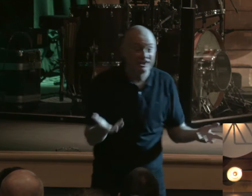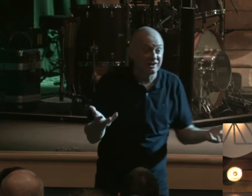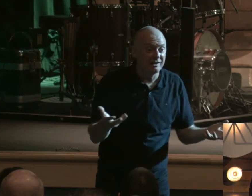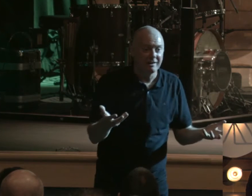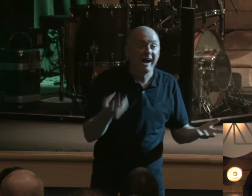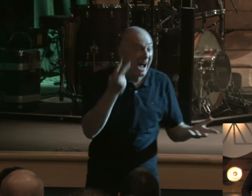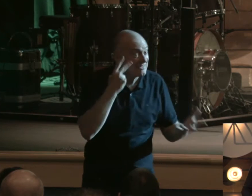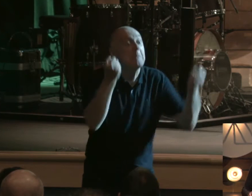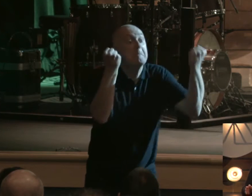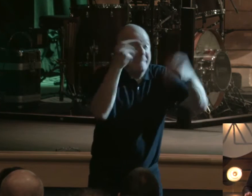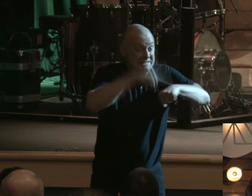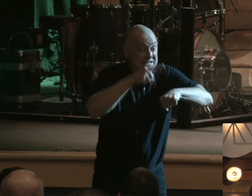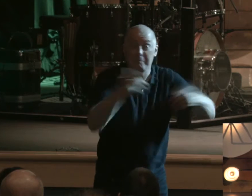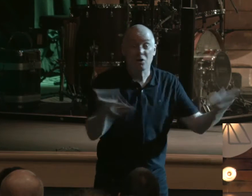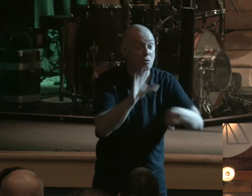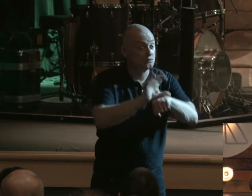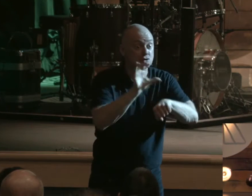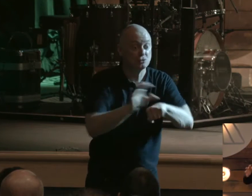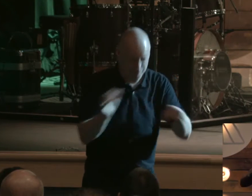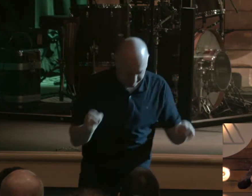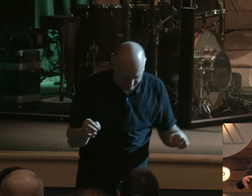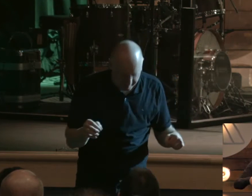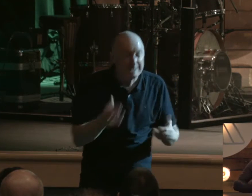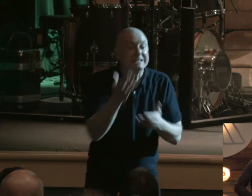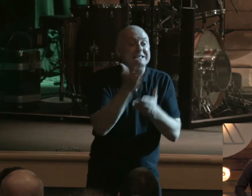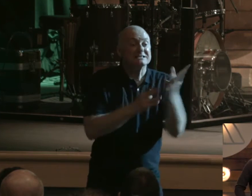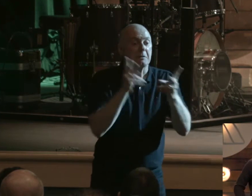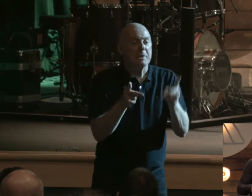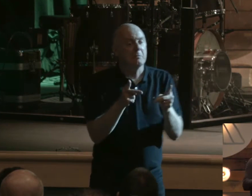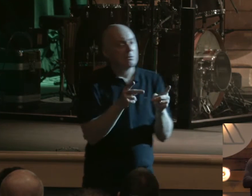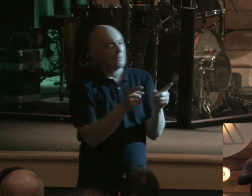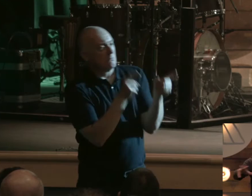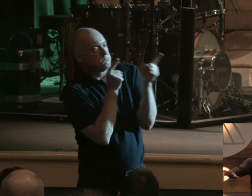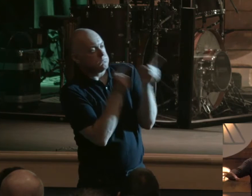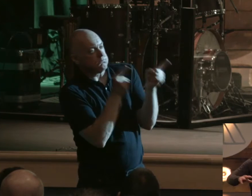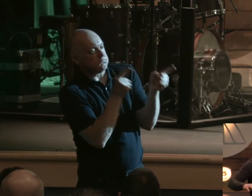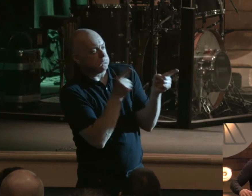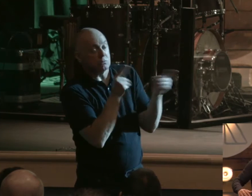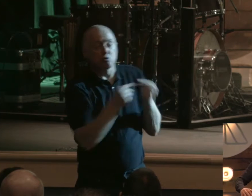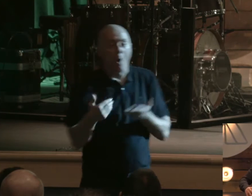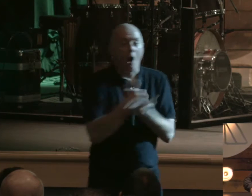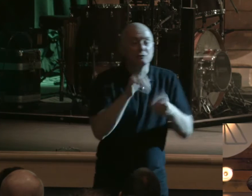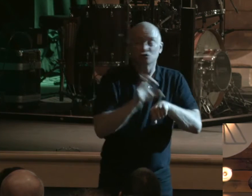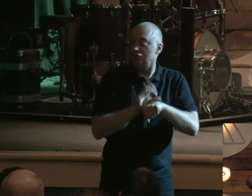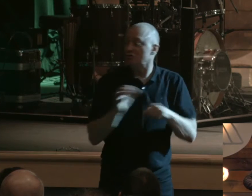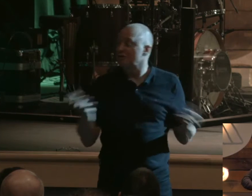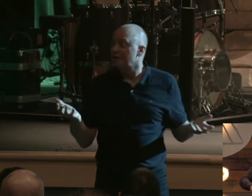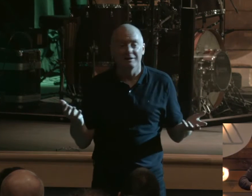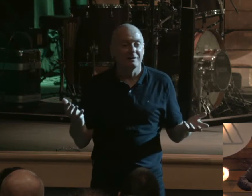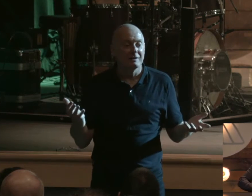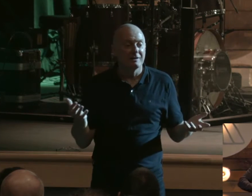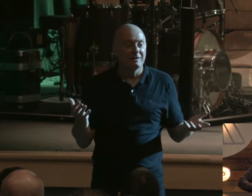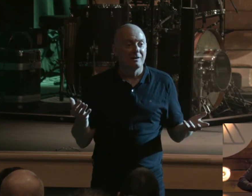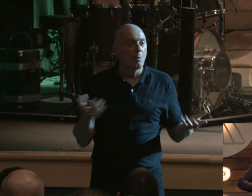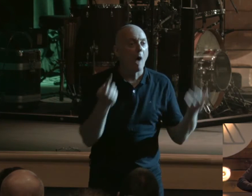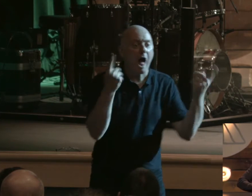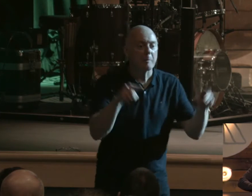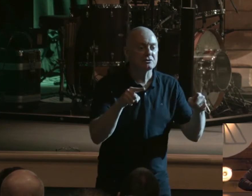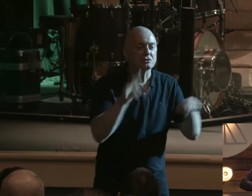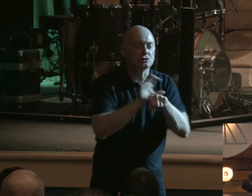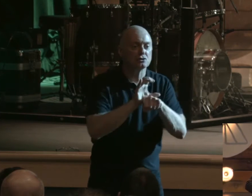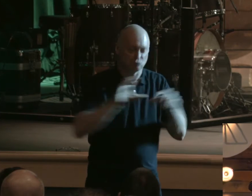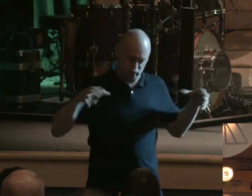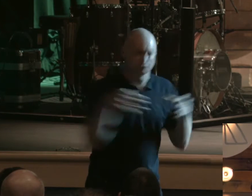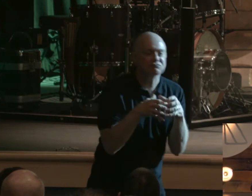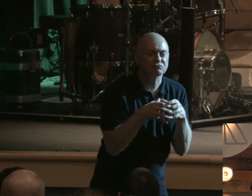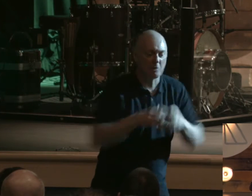and at different times in different ways. It has been awesome. When the opposition comes in different ways, spiritual, whatever, physical, the way the church comes and the